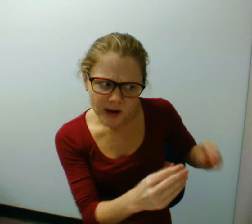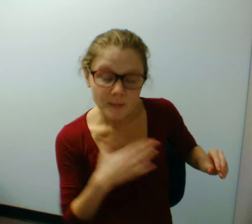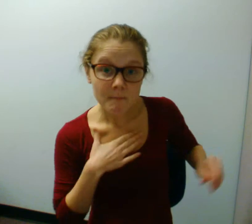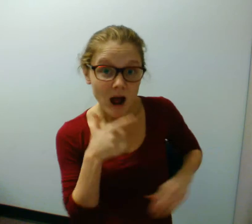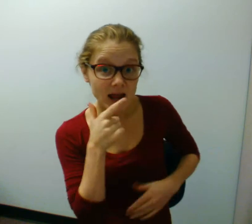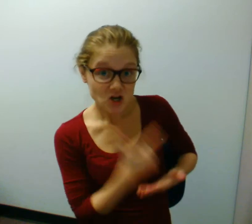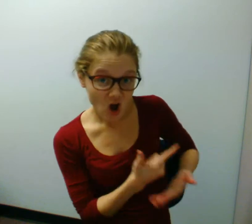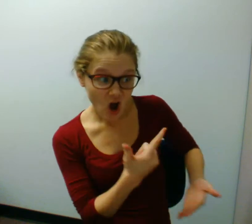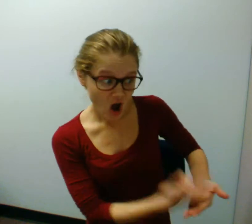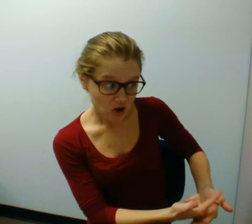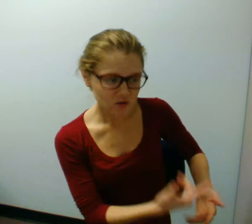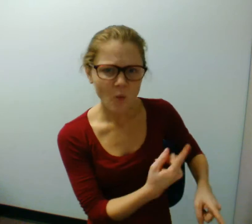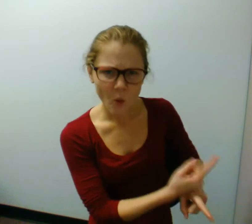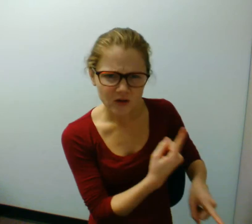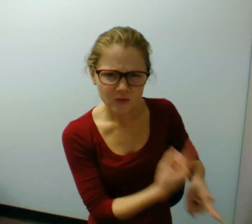don't intend